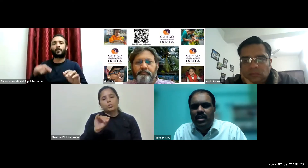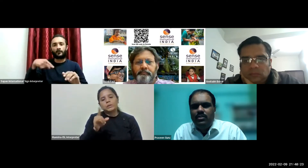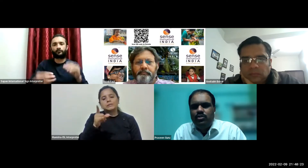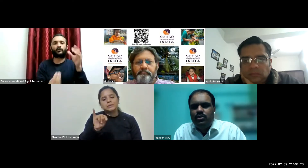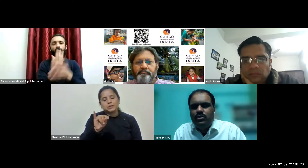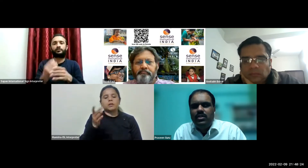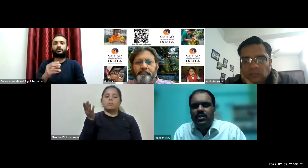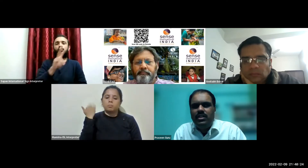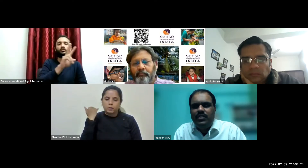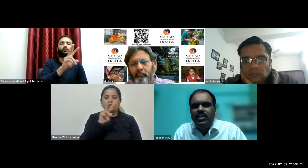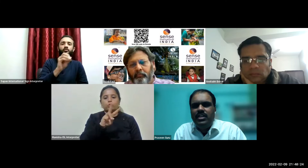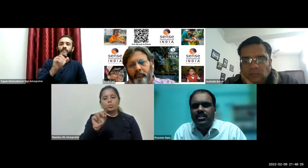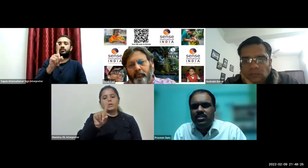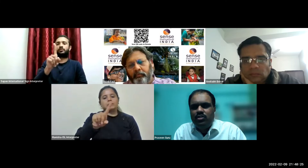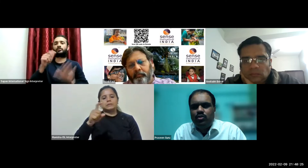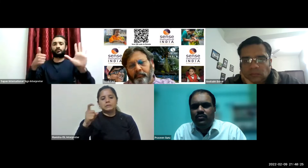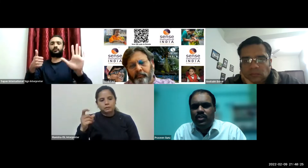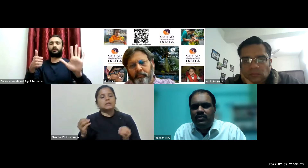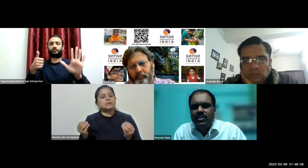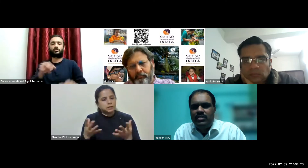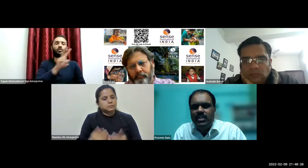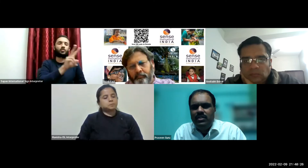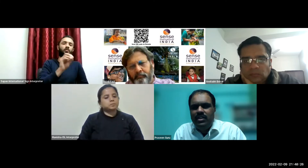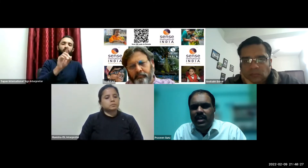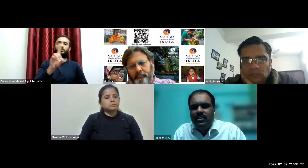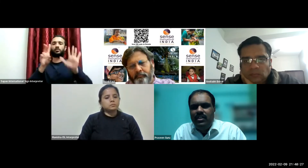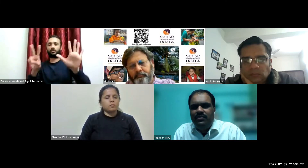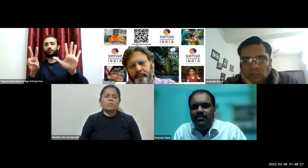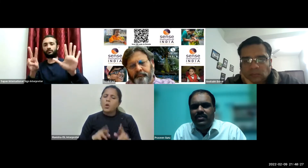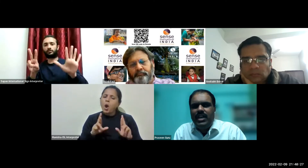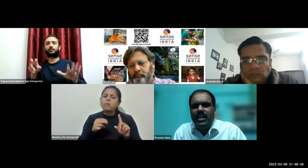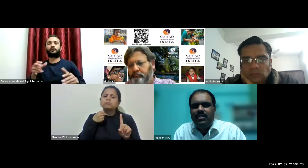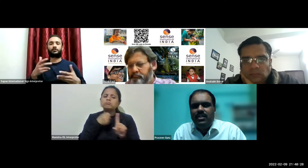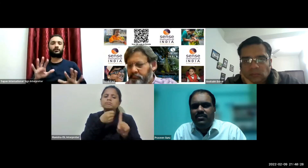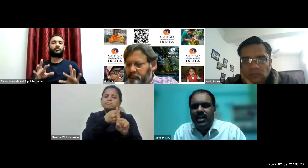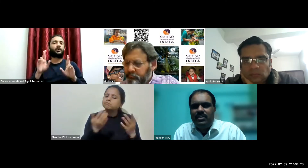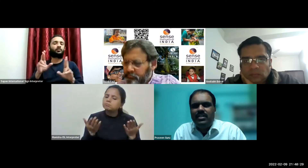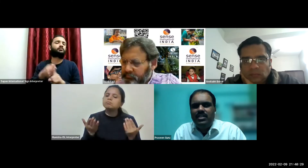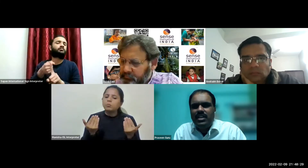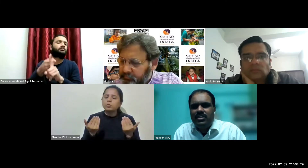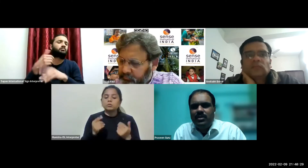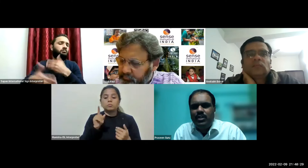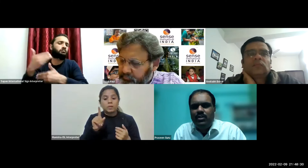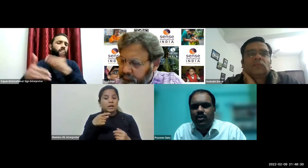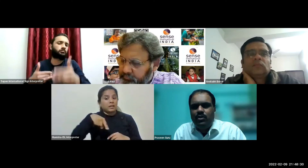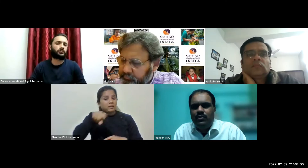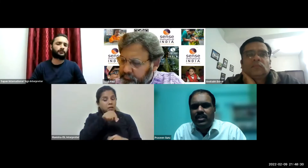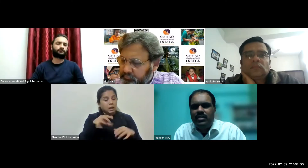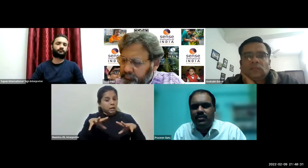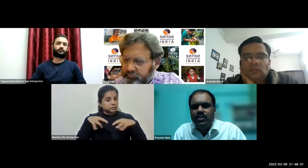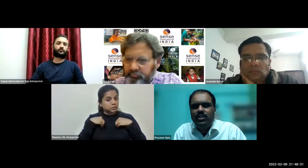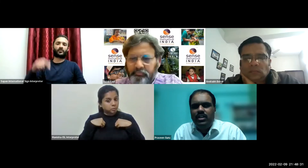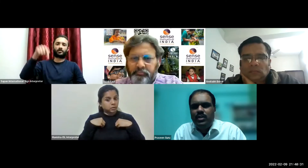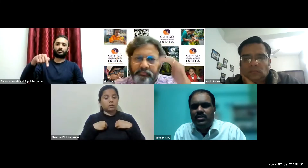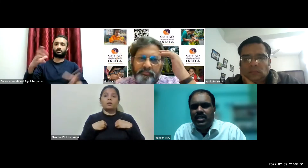2016-17. So definitely there is scope for advocacy, and if that is accepted all